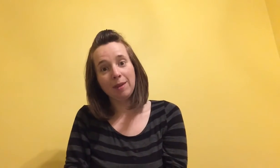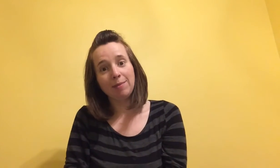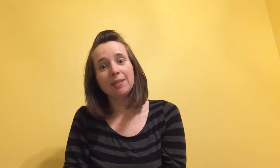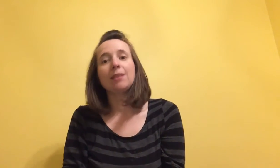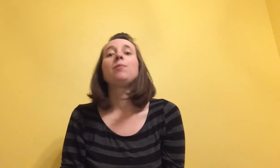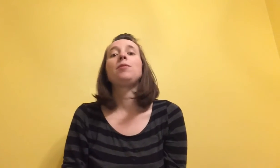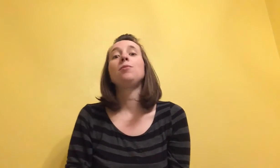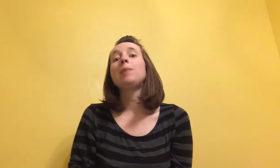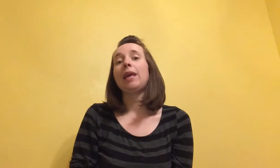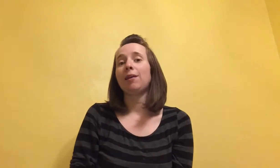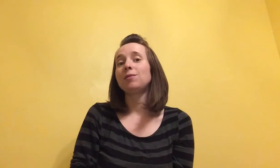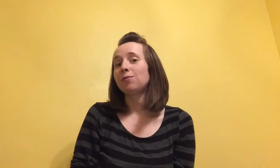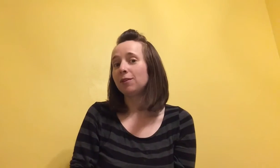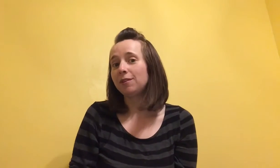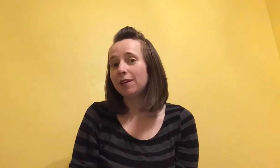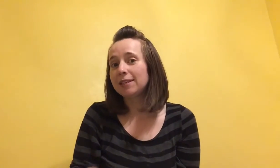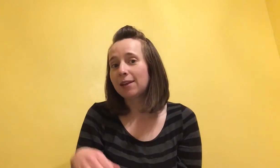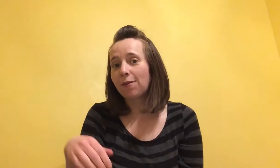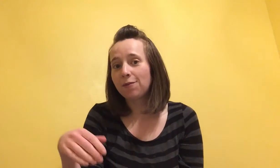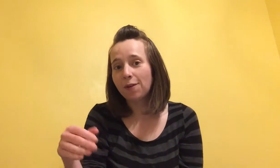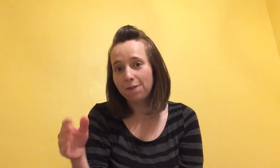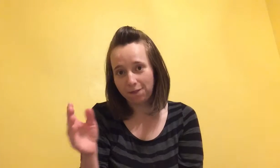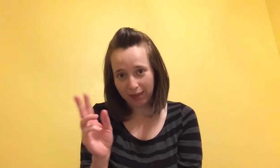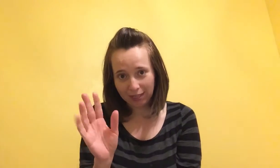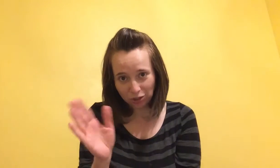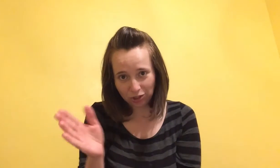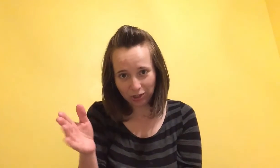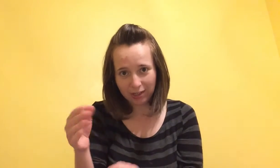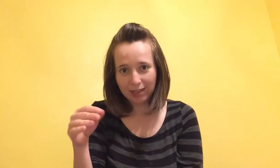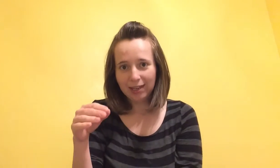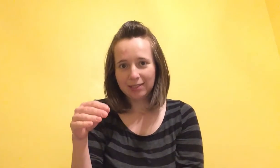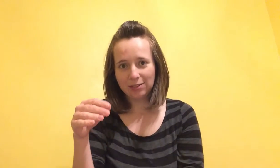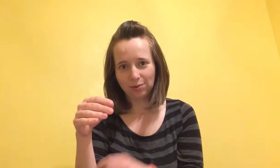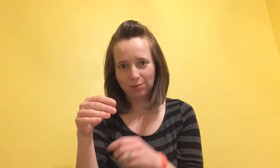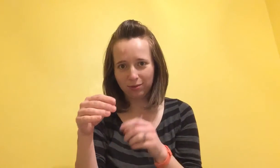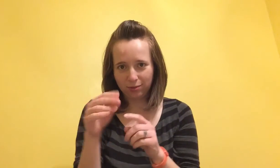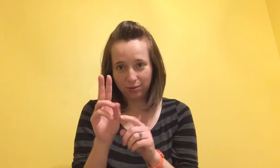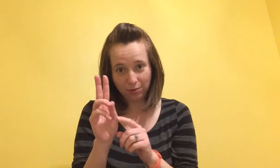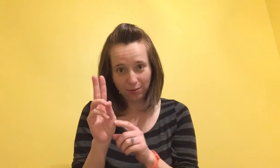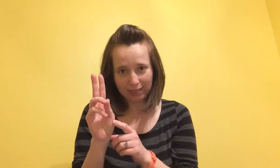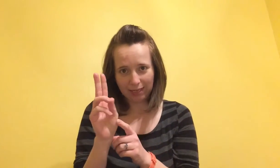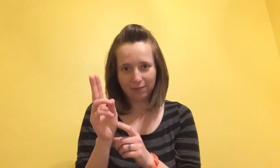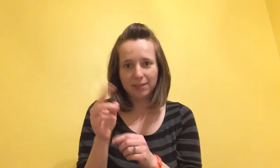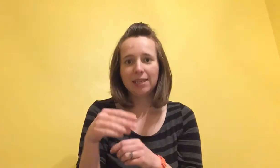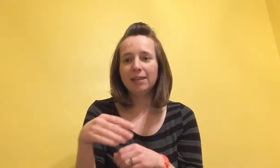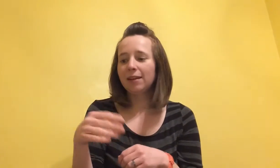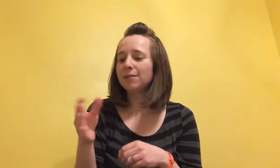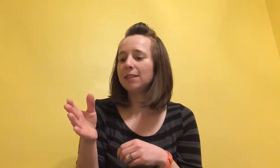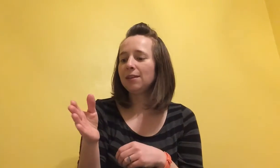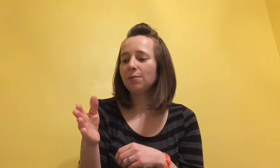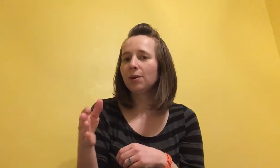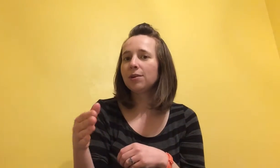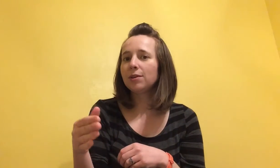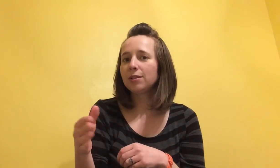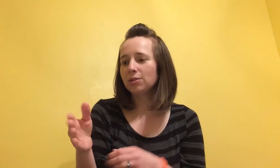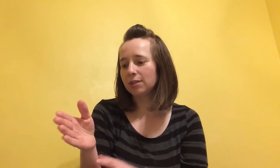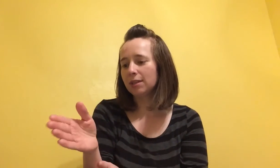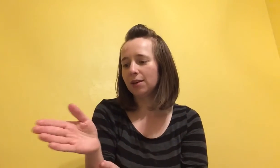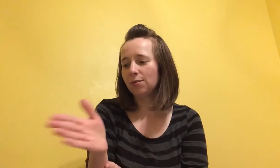Maybe some of you may have different kinds of fish. So there's 2 ways that I've seen it. I've seen it where you can just kind of